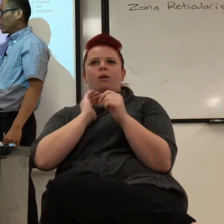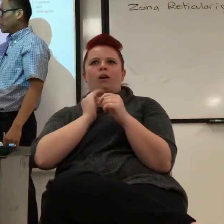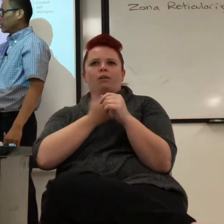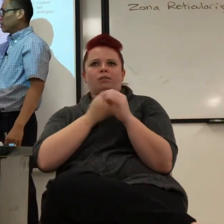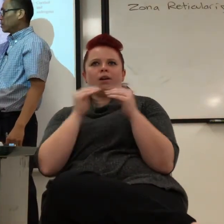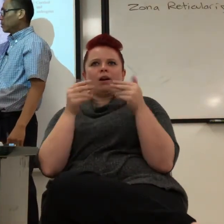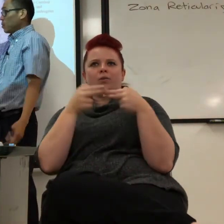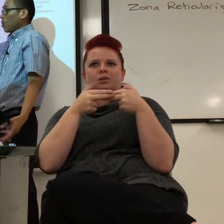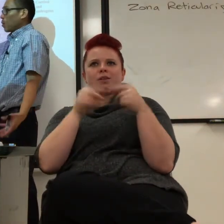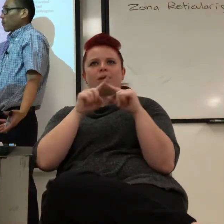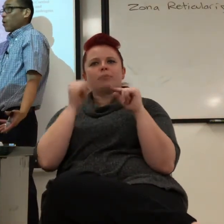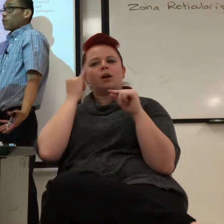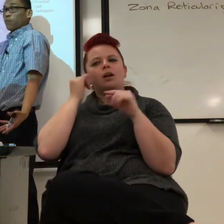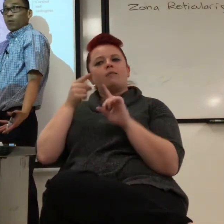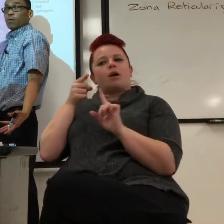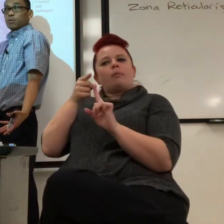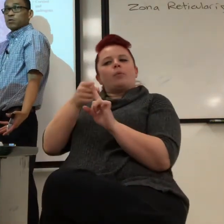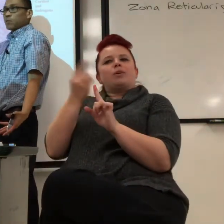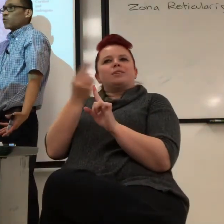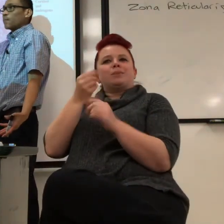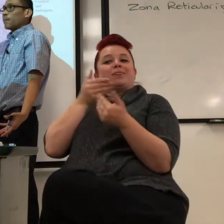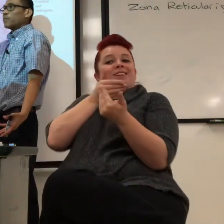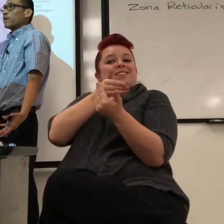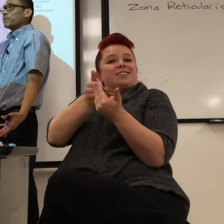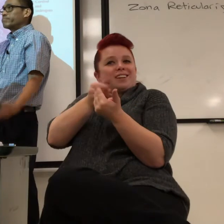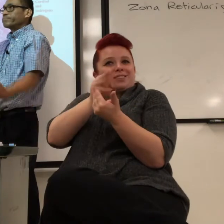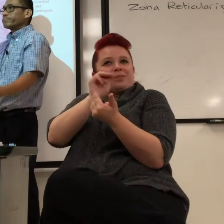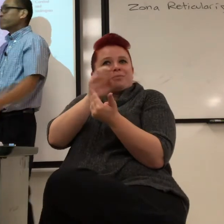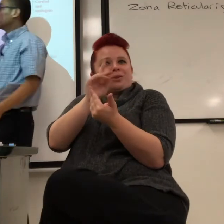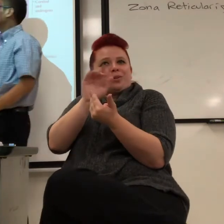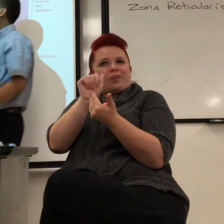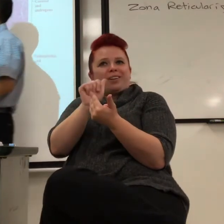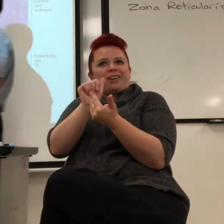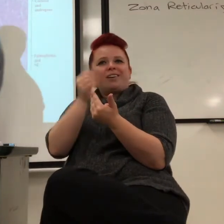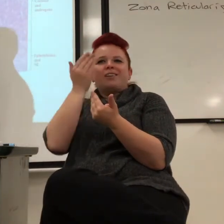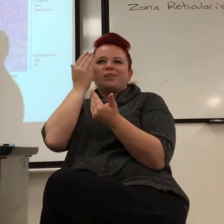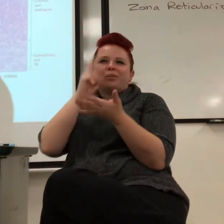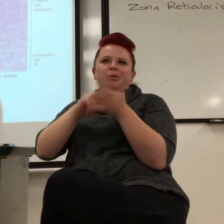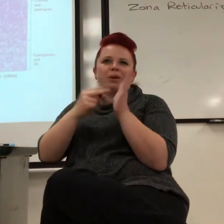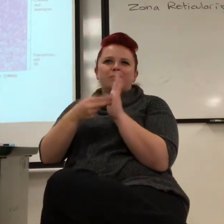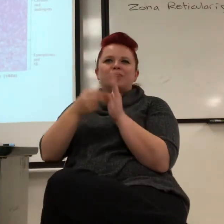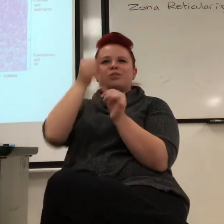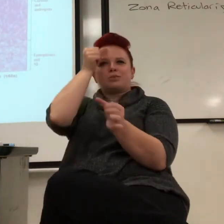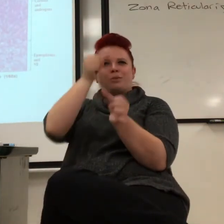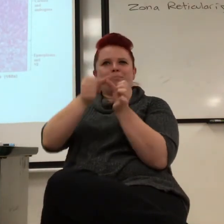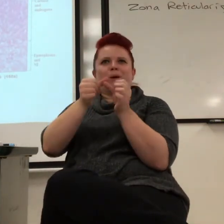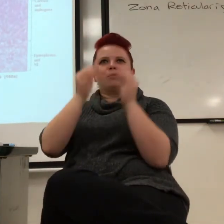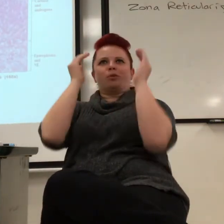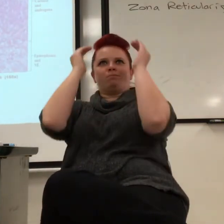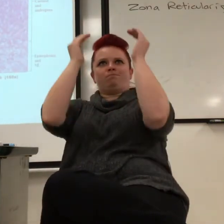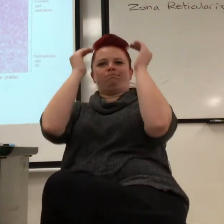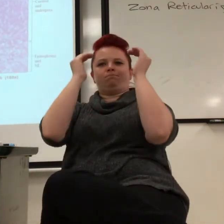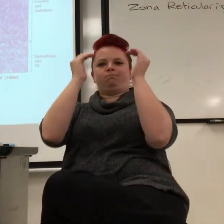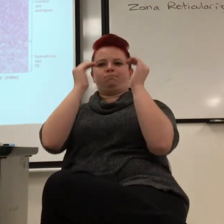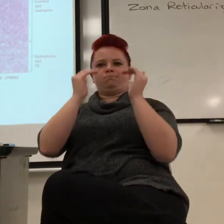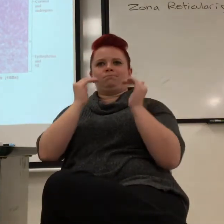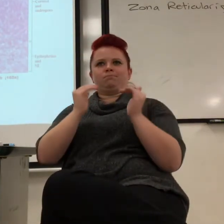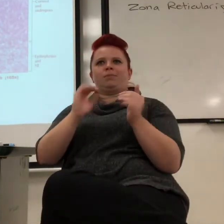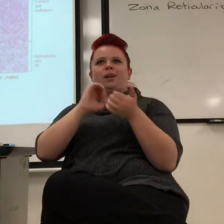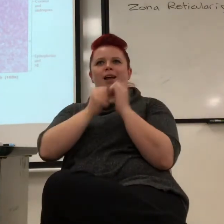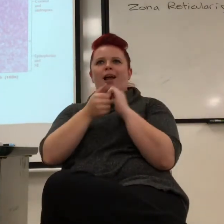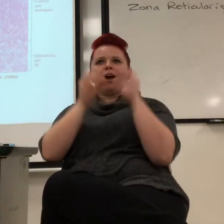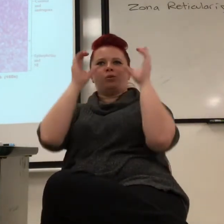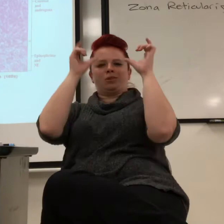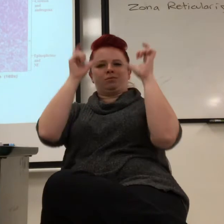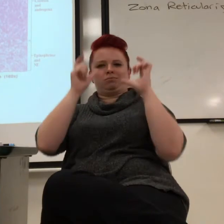the medulla, you know what I'm going for. Just remember the ordering. Top to bottom on this picture,